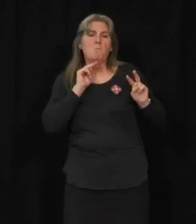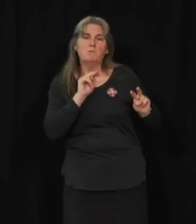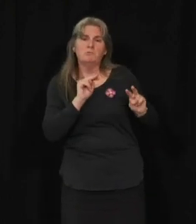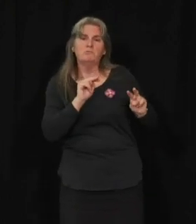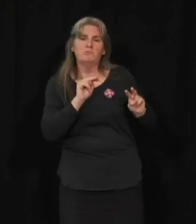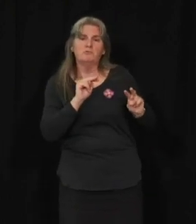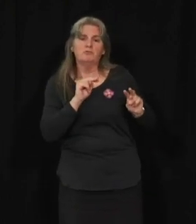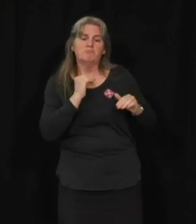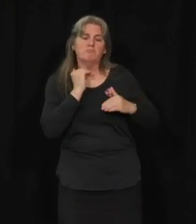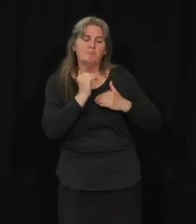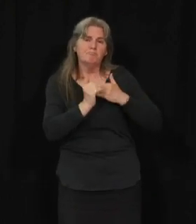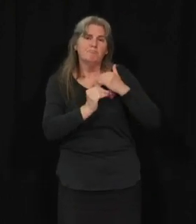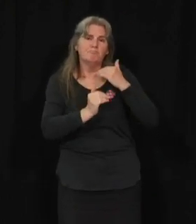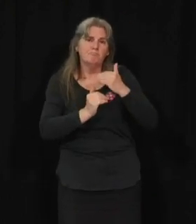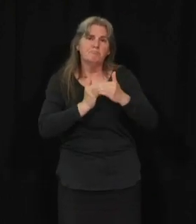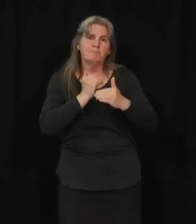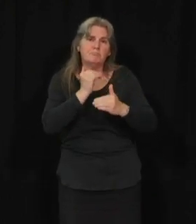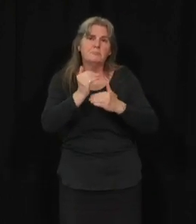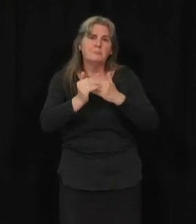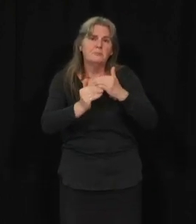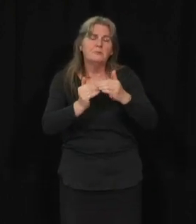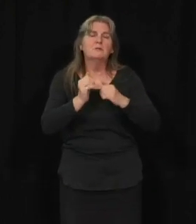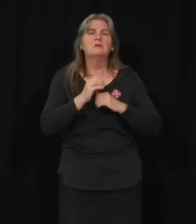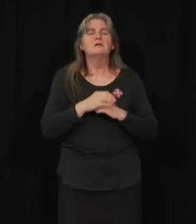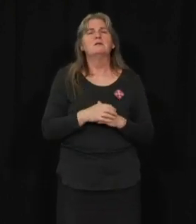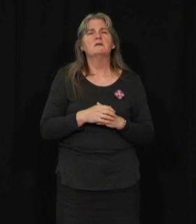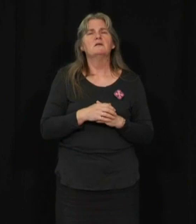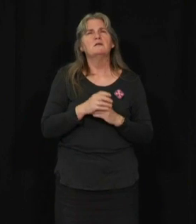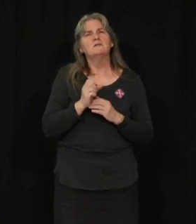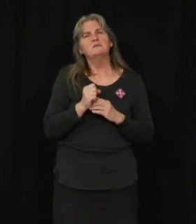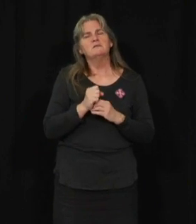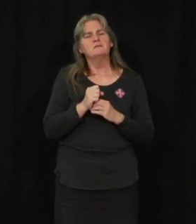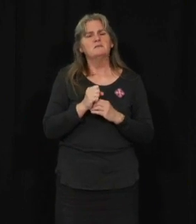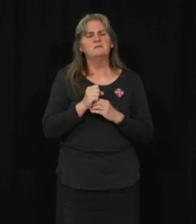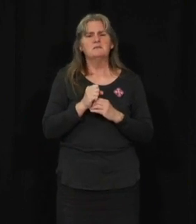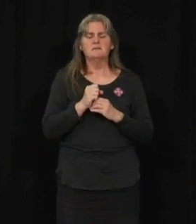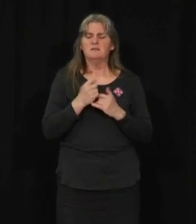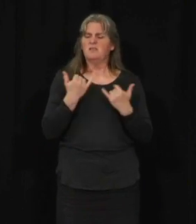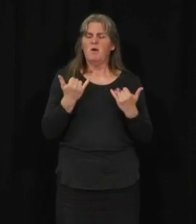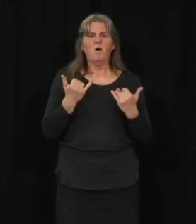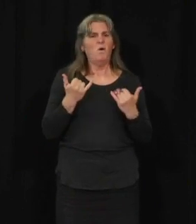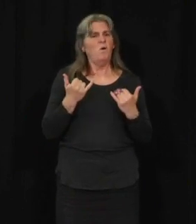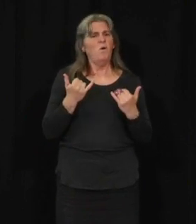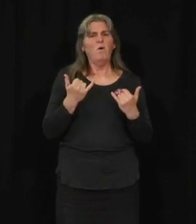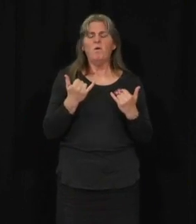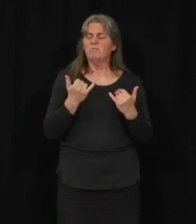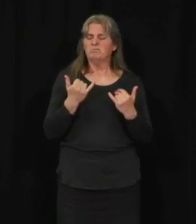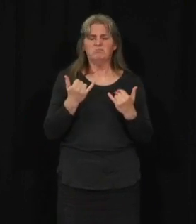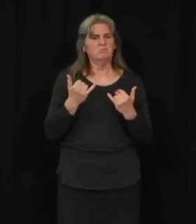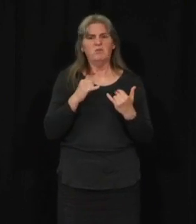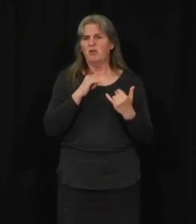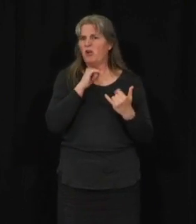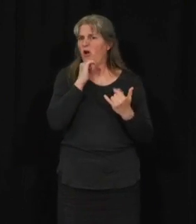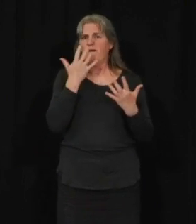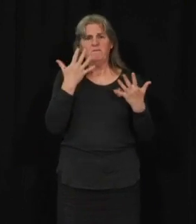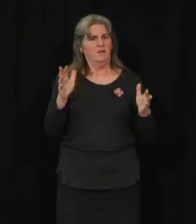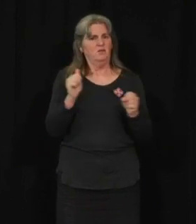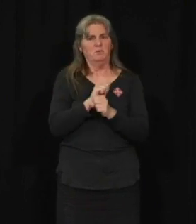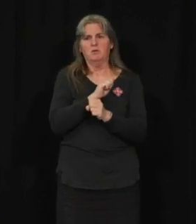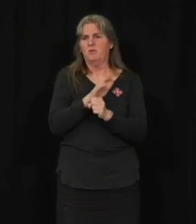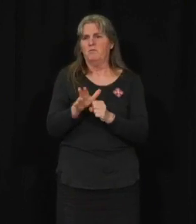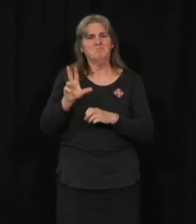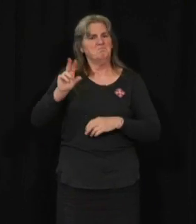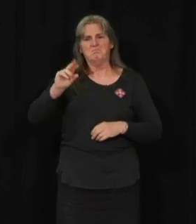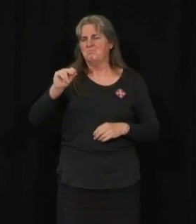So just many different factors. So I will say we're not in the clear, as I've said before, until